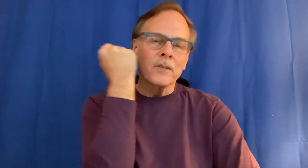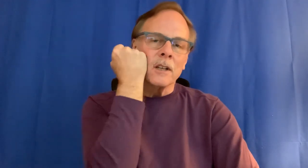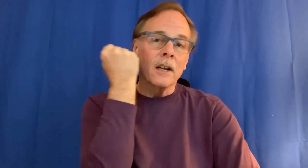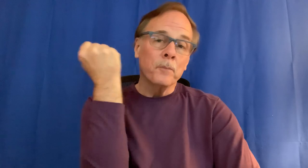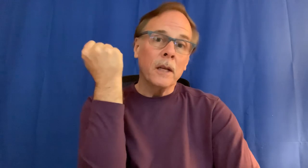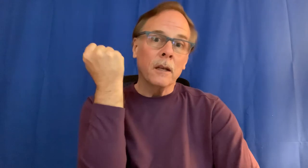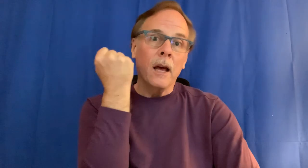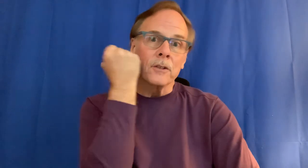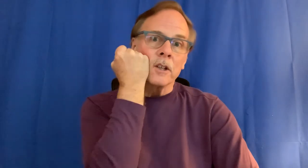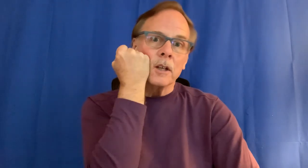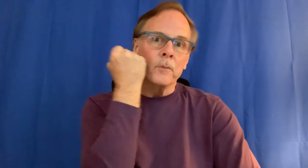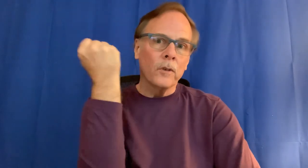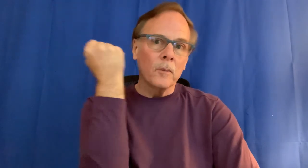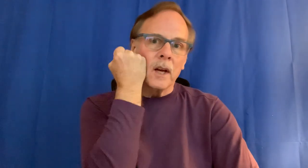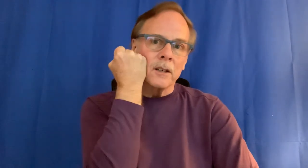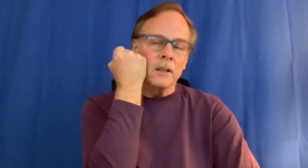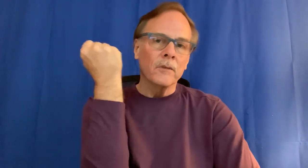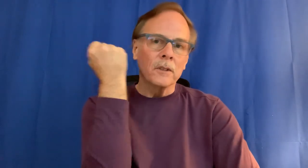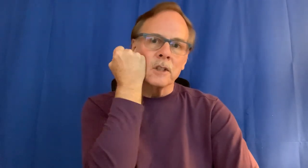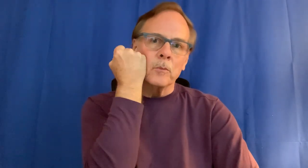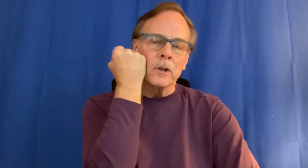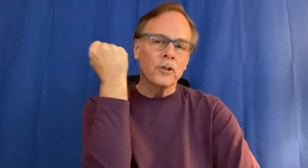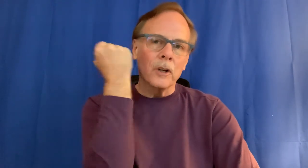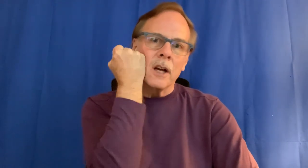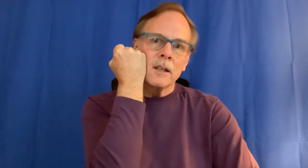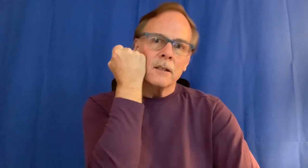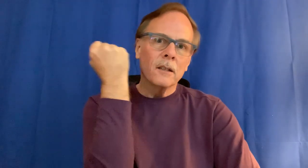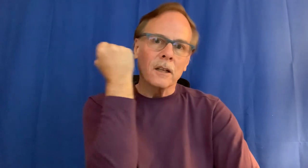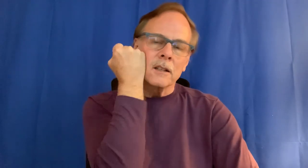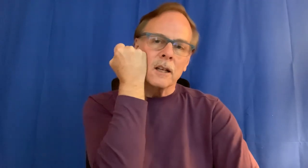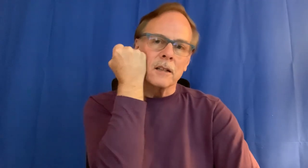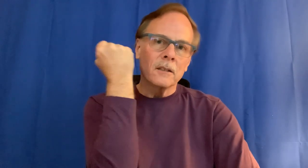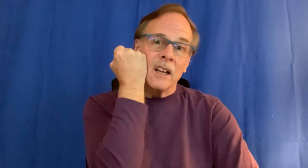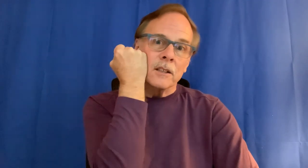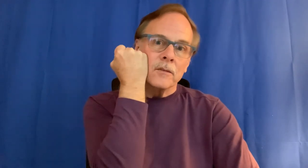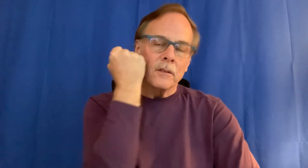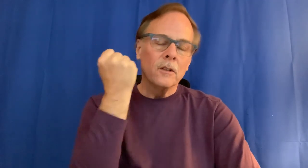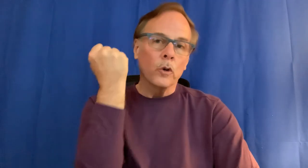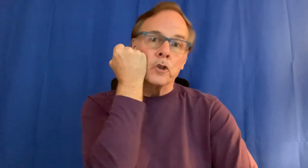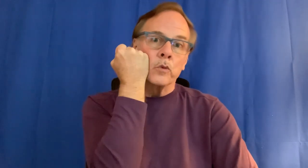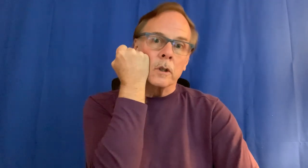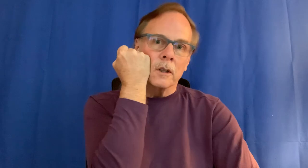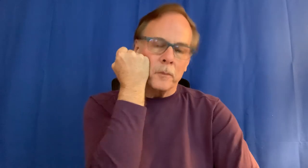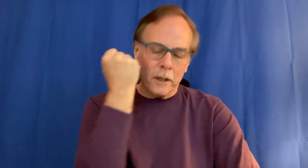and I may actually come from actually giving someone a shot like that, kind of, or a drill in the mouth.